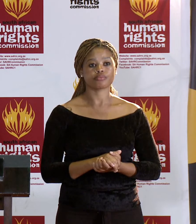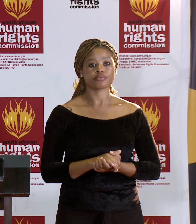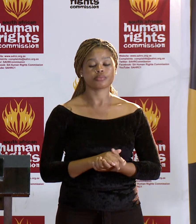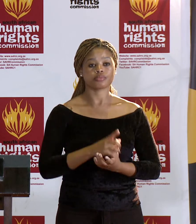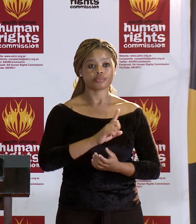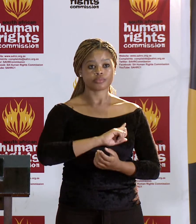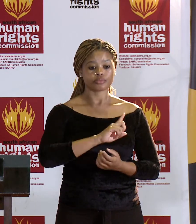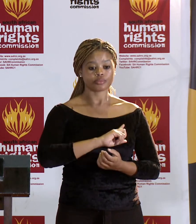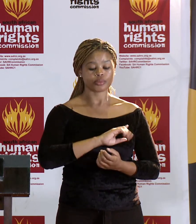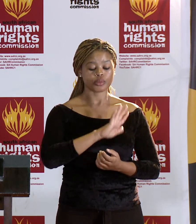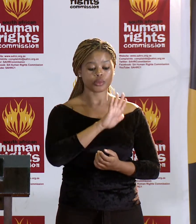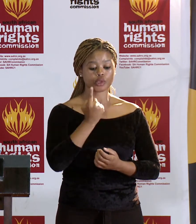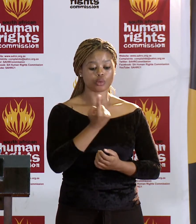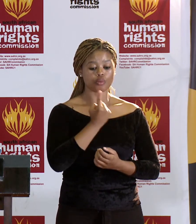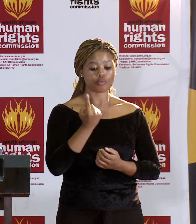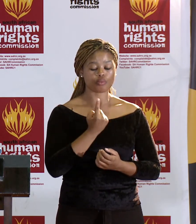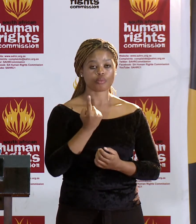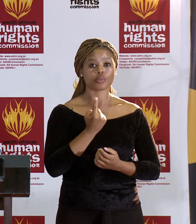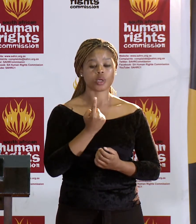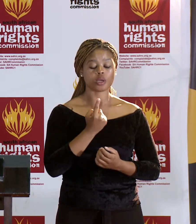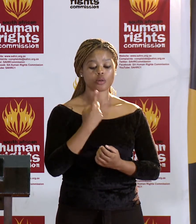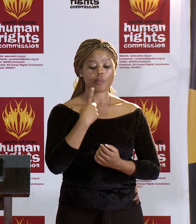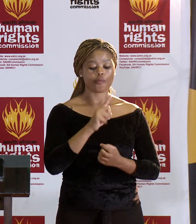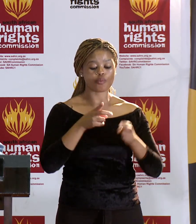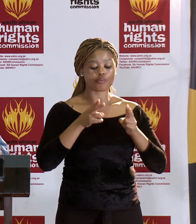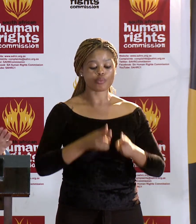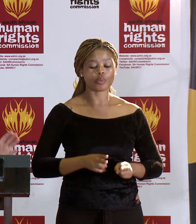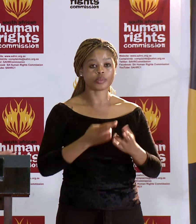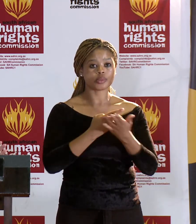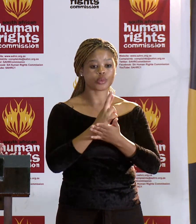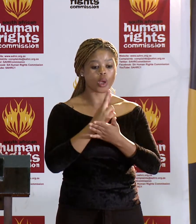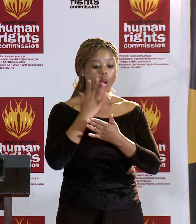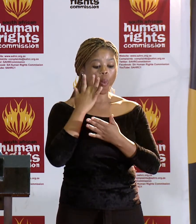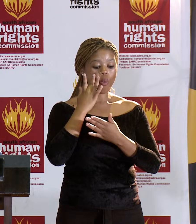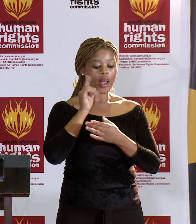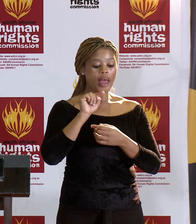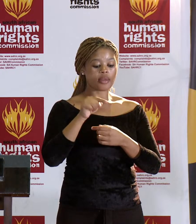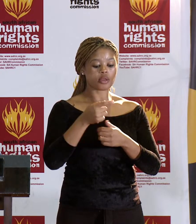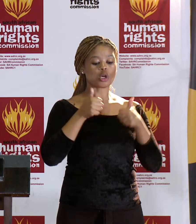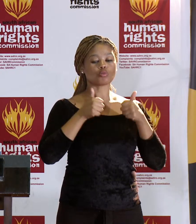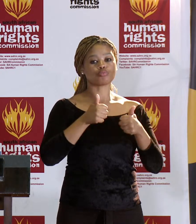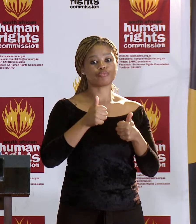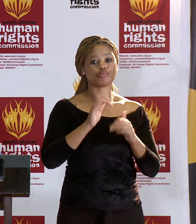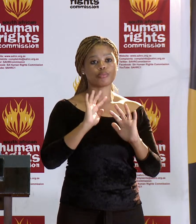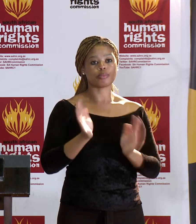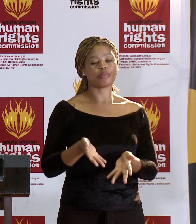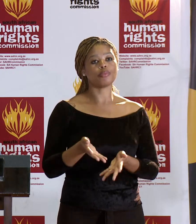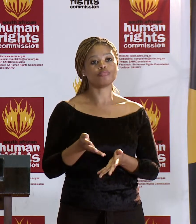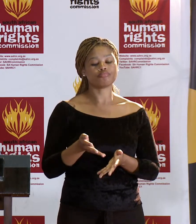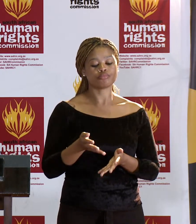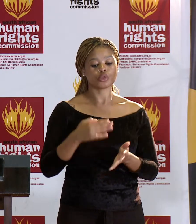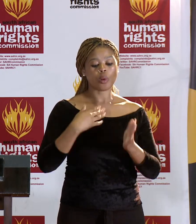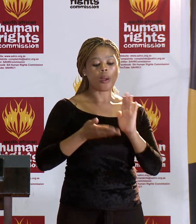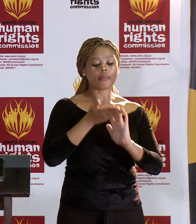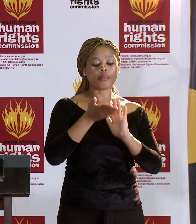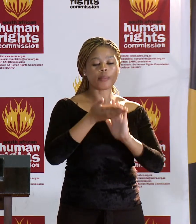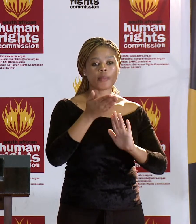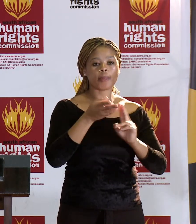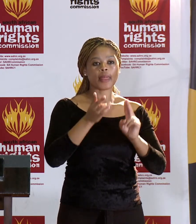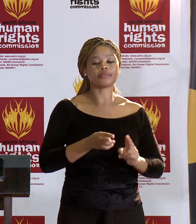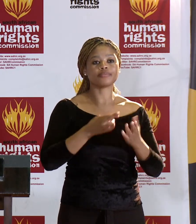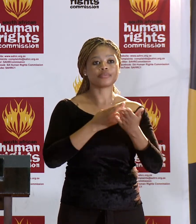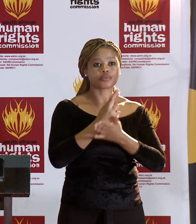Because we don't only promote human rights when things are okay. We promote human